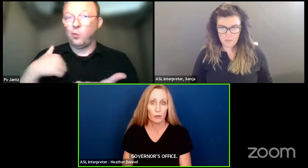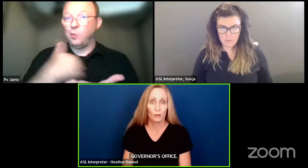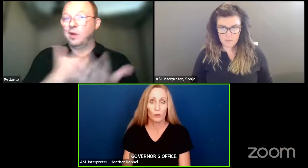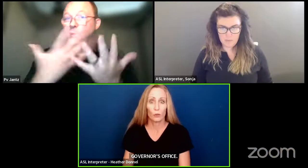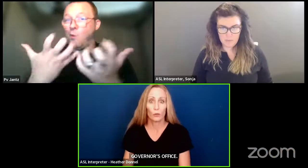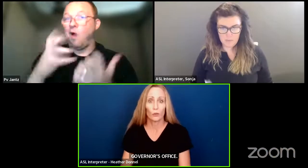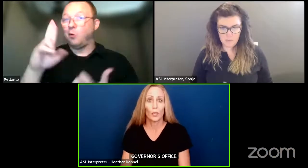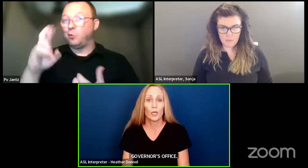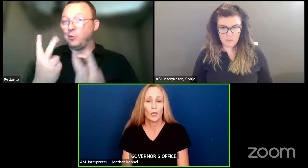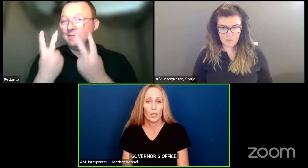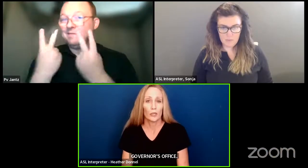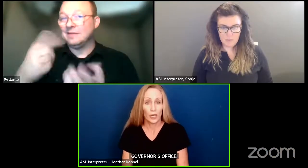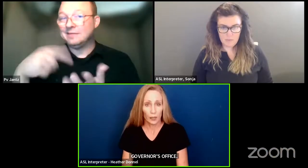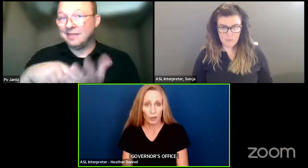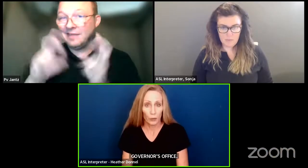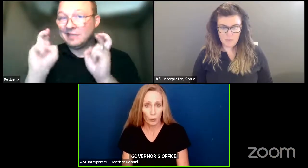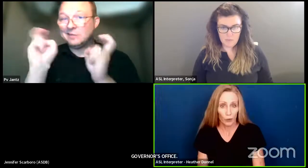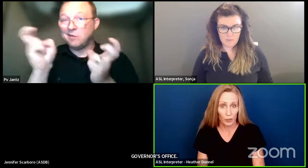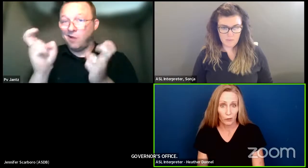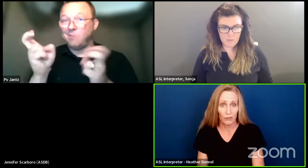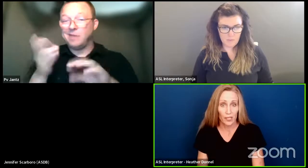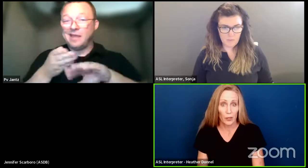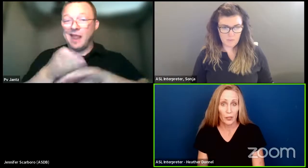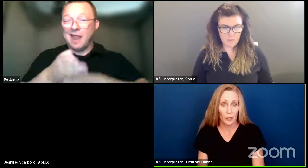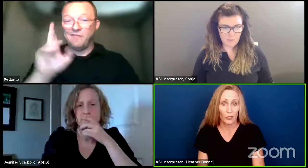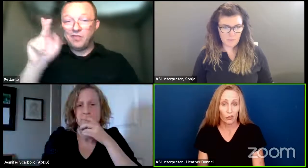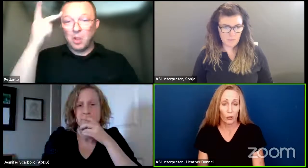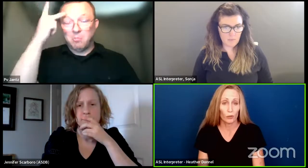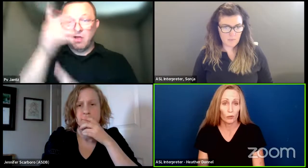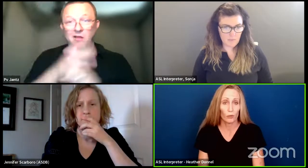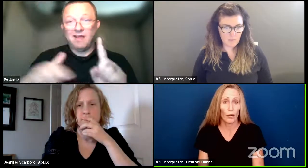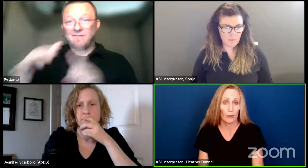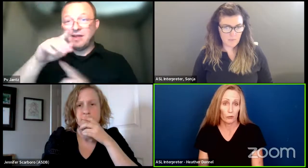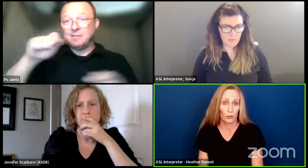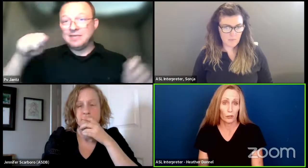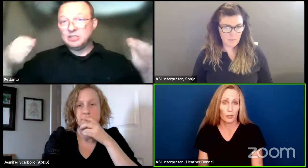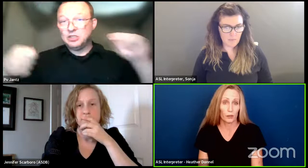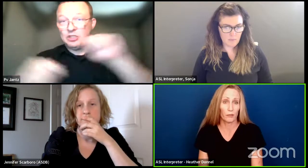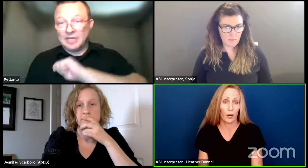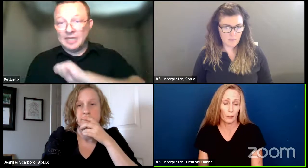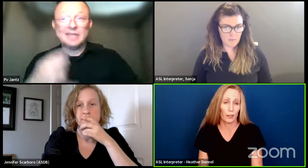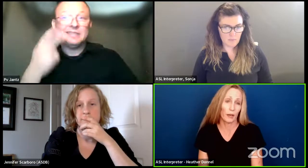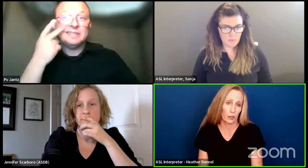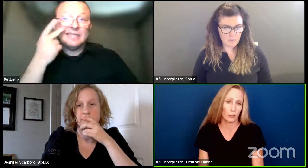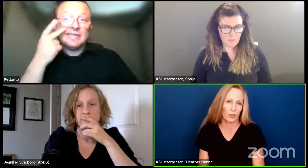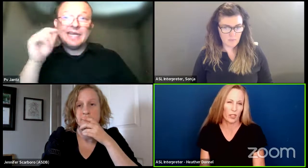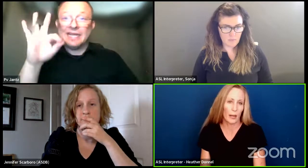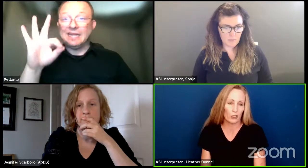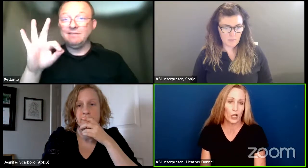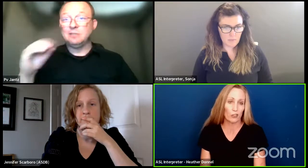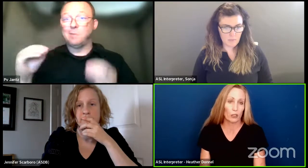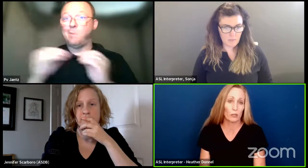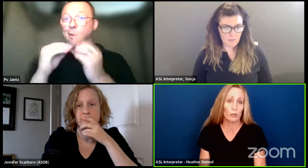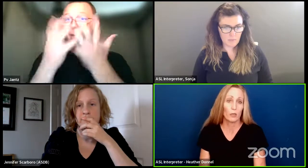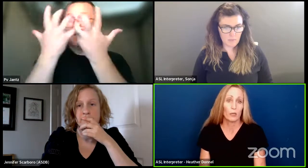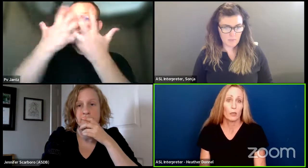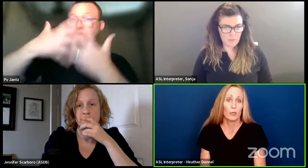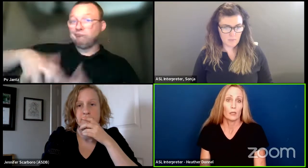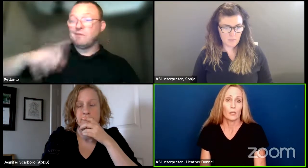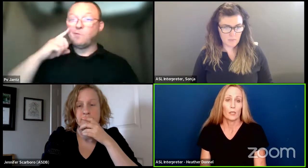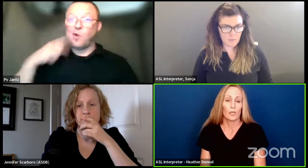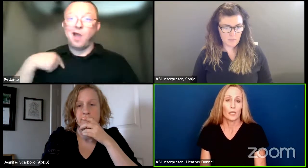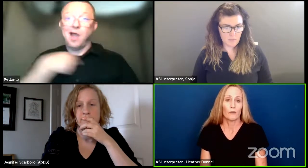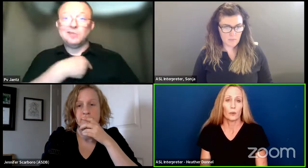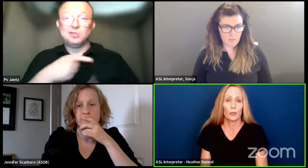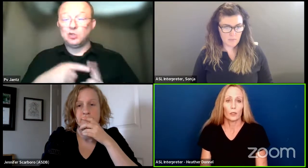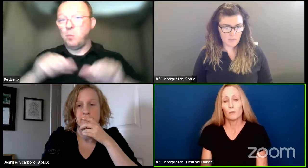wise, to document that we want to revisit this issue after the political environment, after the political climate changes,